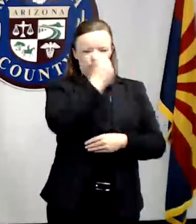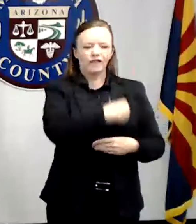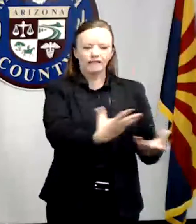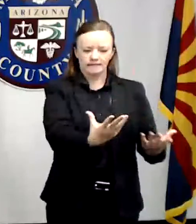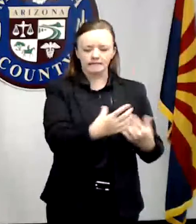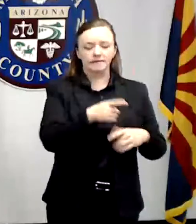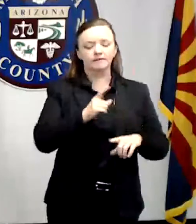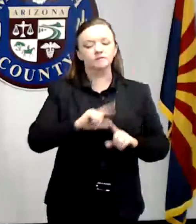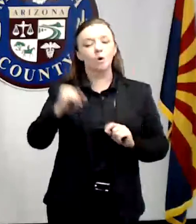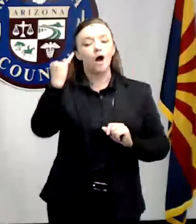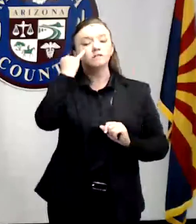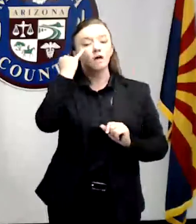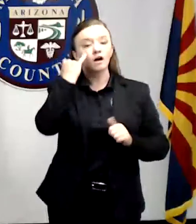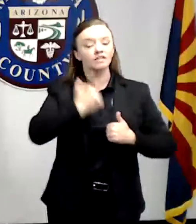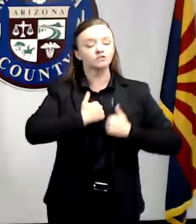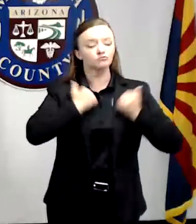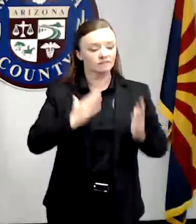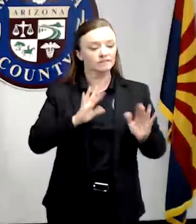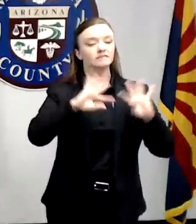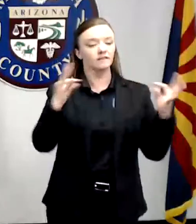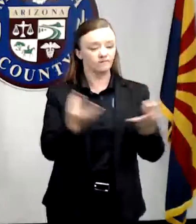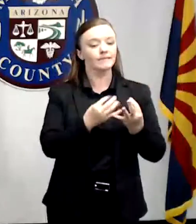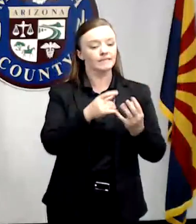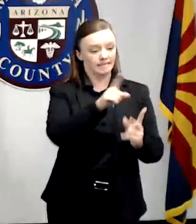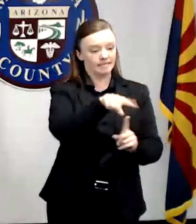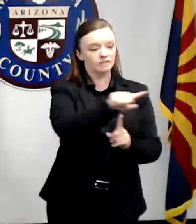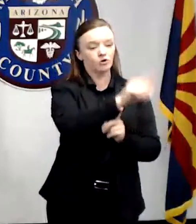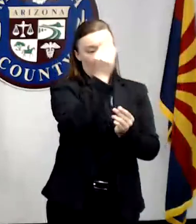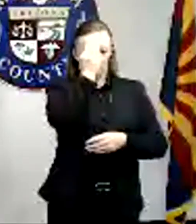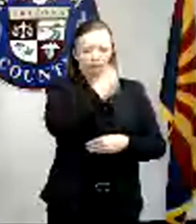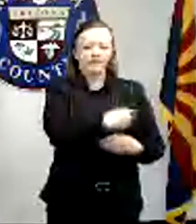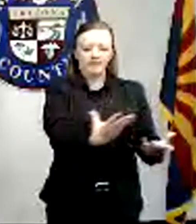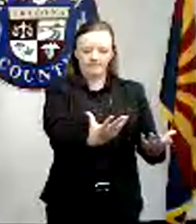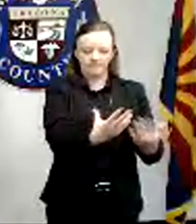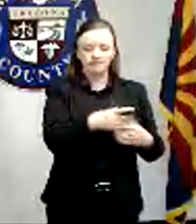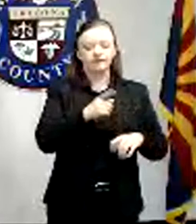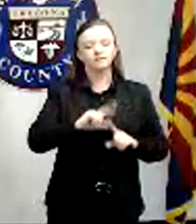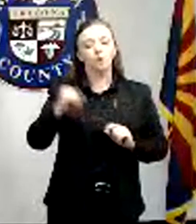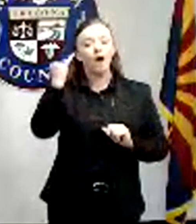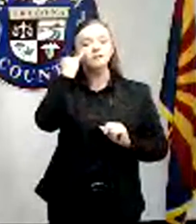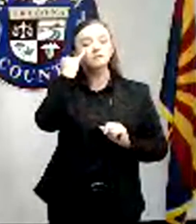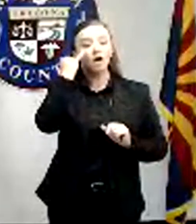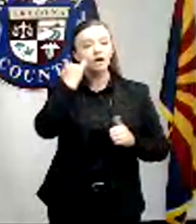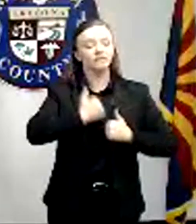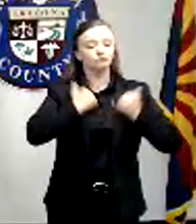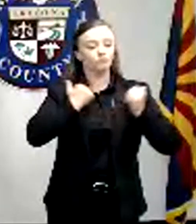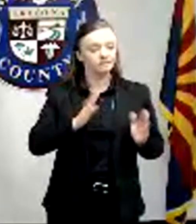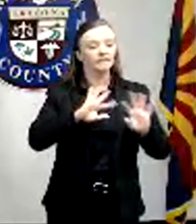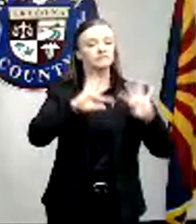to be released. So as long as the residents and families are being